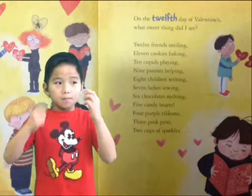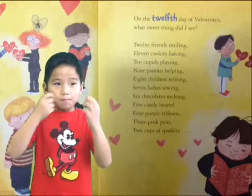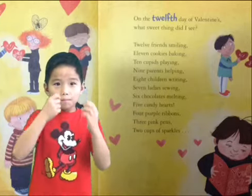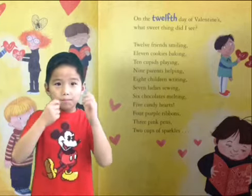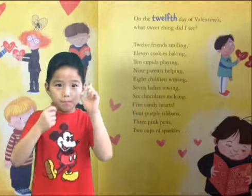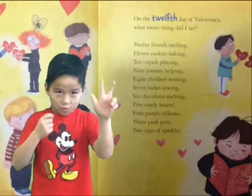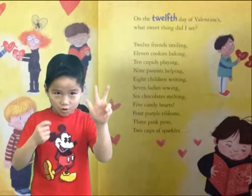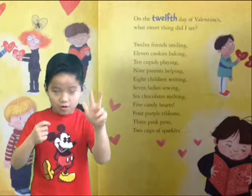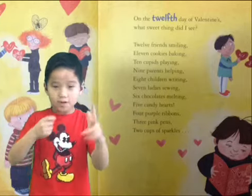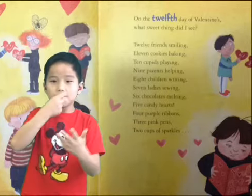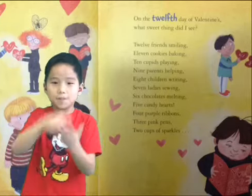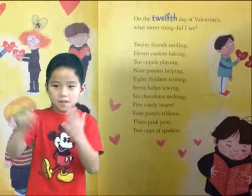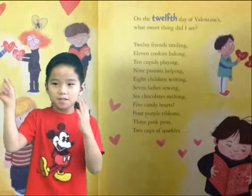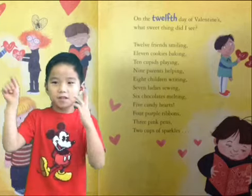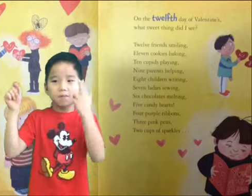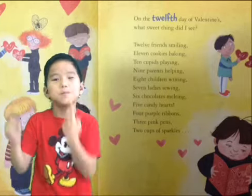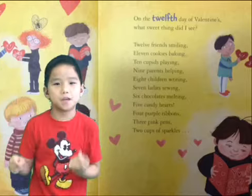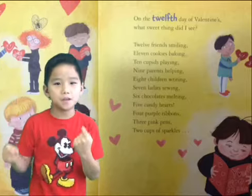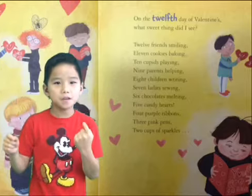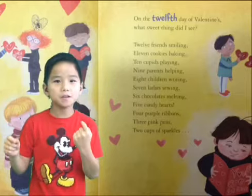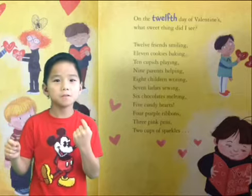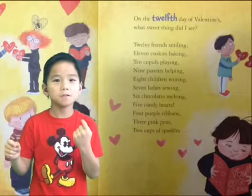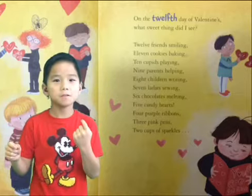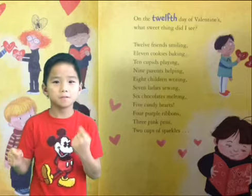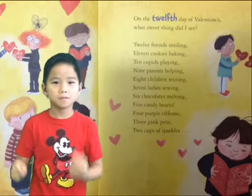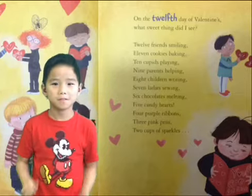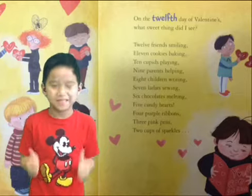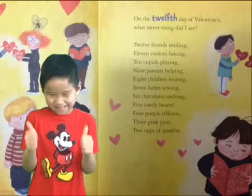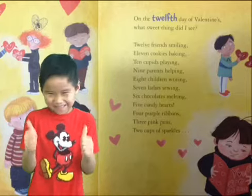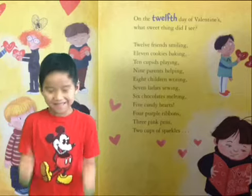Three pink pens,